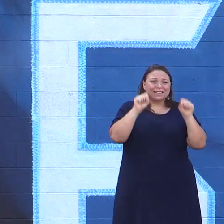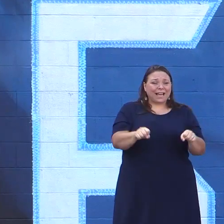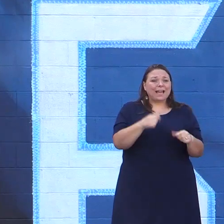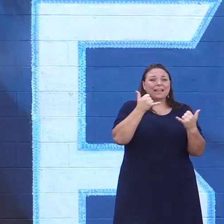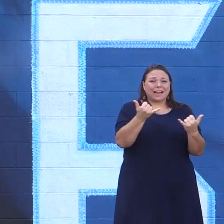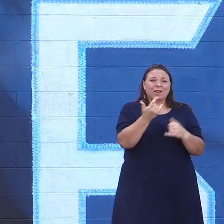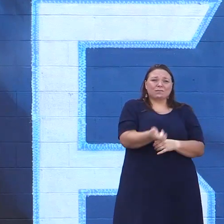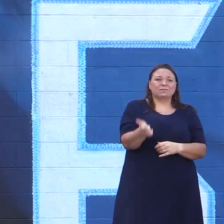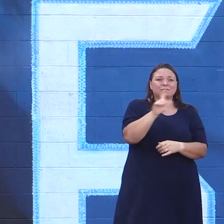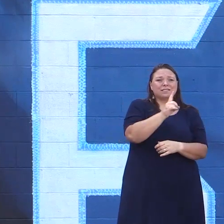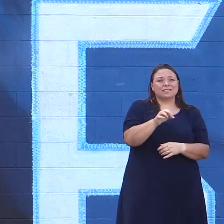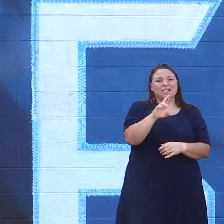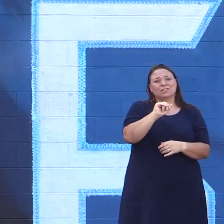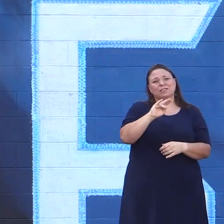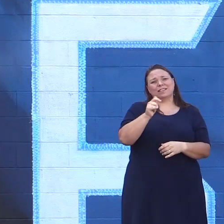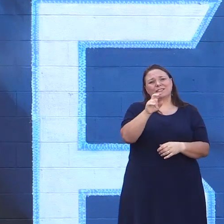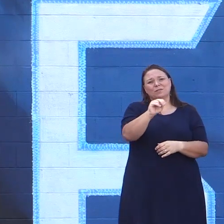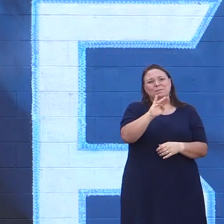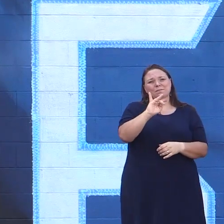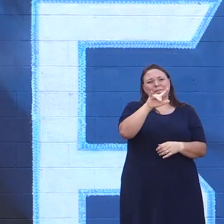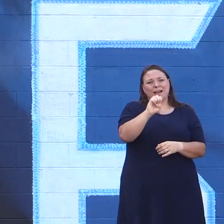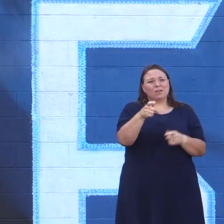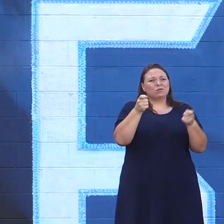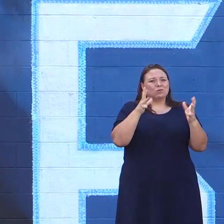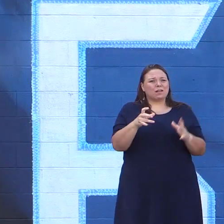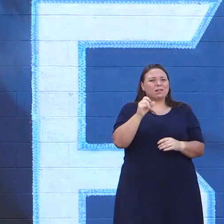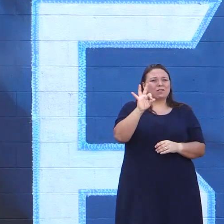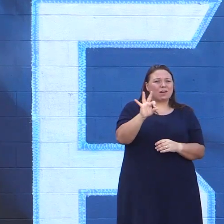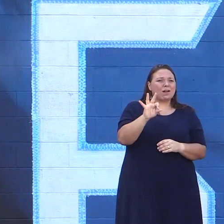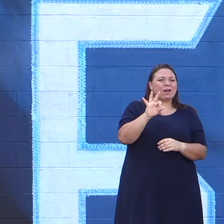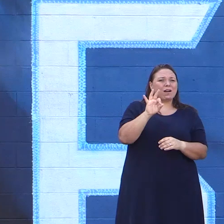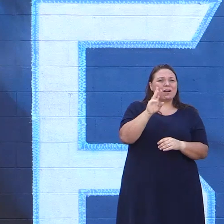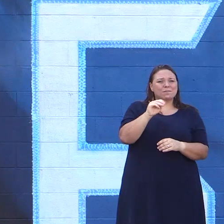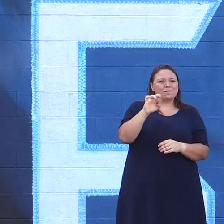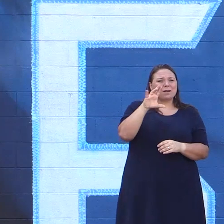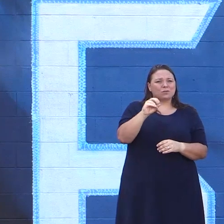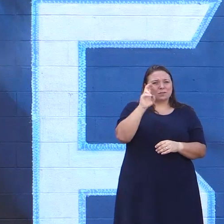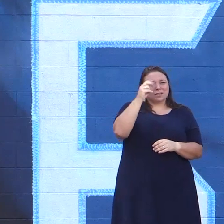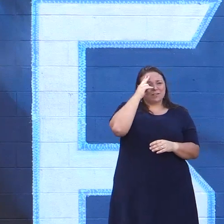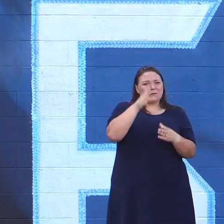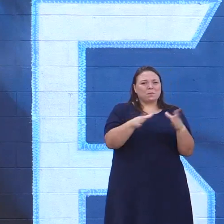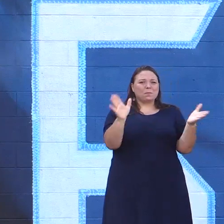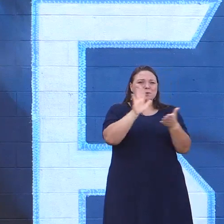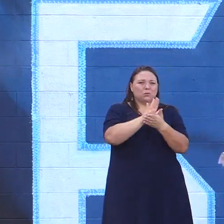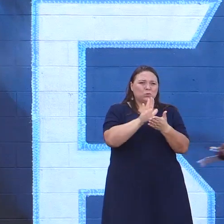I'd like to introduce Dr. Adrian Battle, Director of Metro Nashville Public Schools.